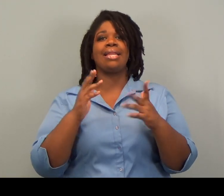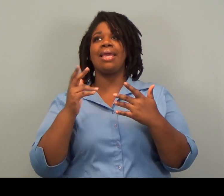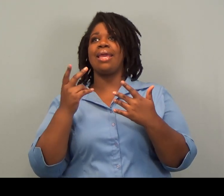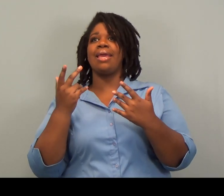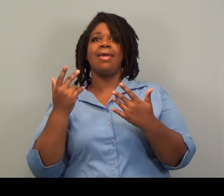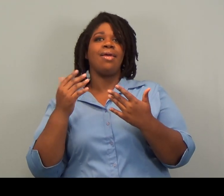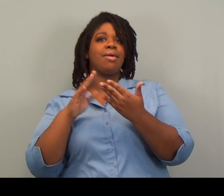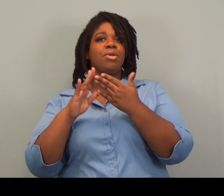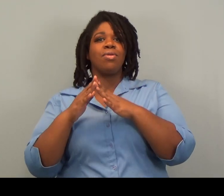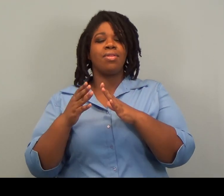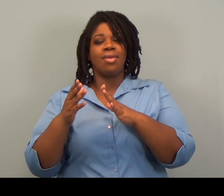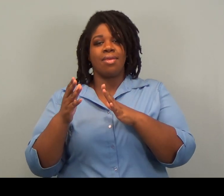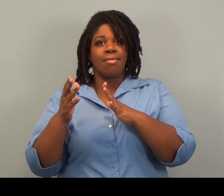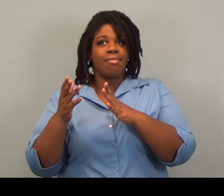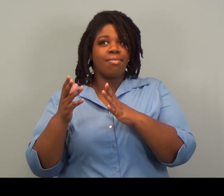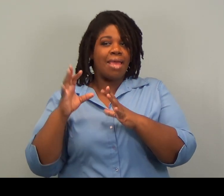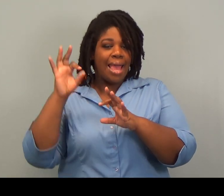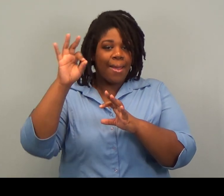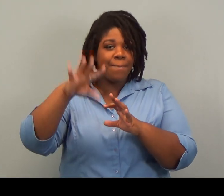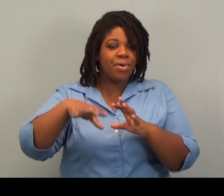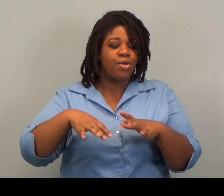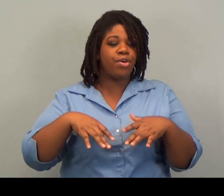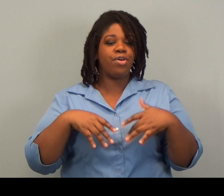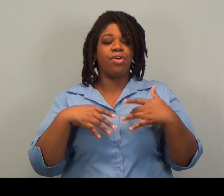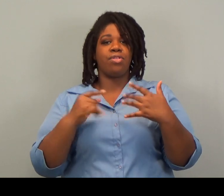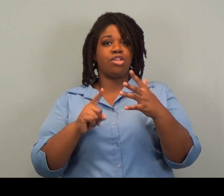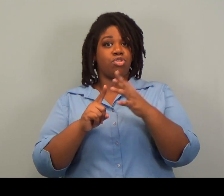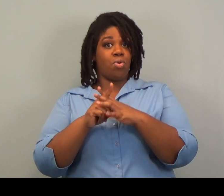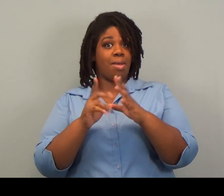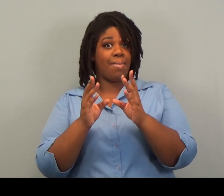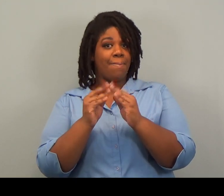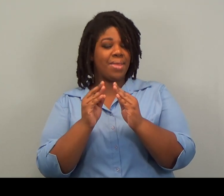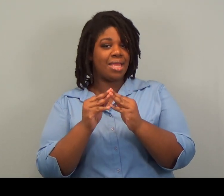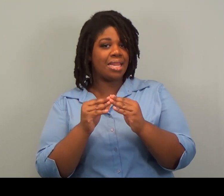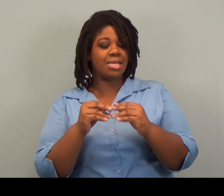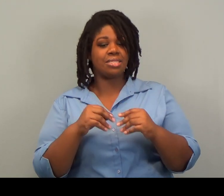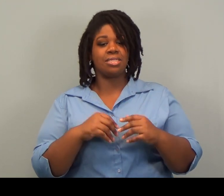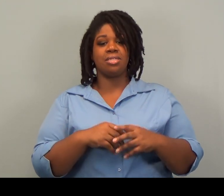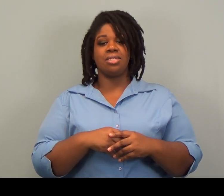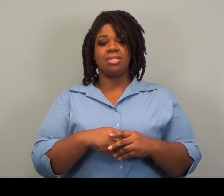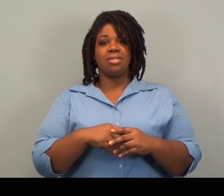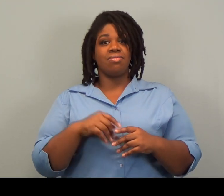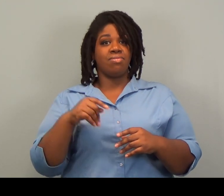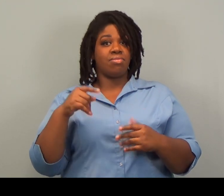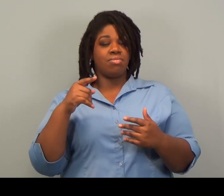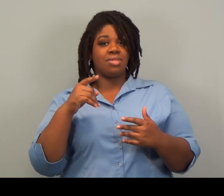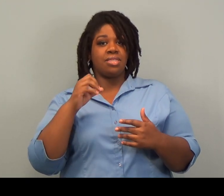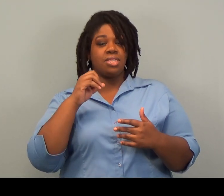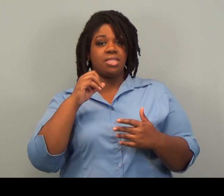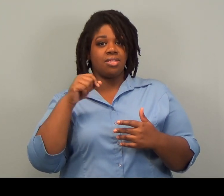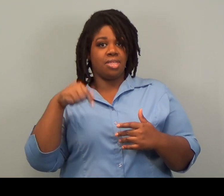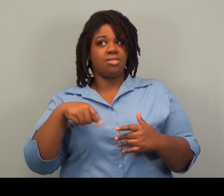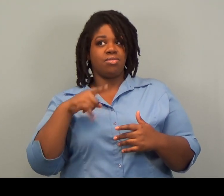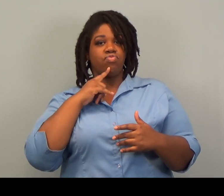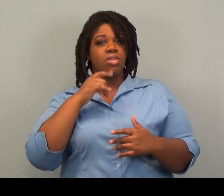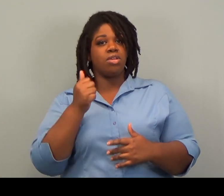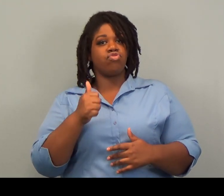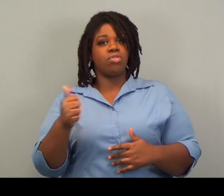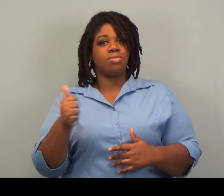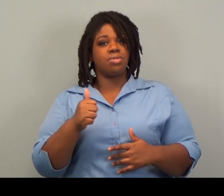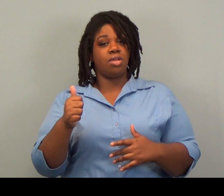about bike lanes are not a recreational sort of issue. This is a transportation issue in terms